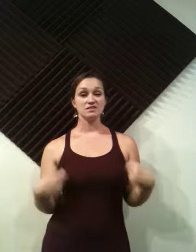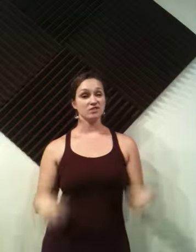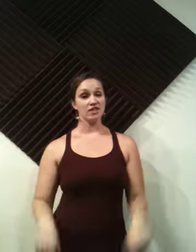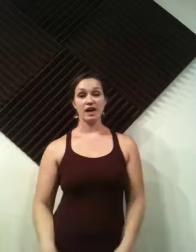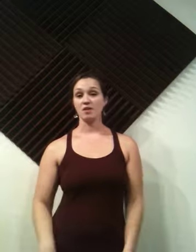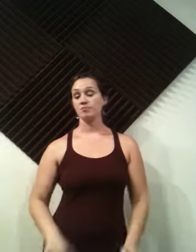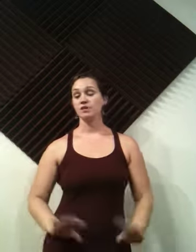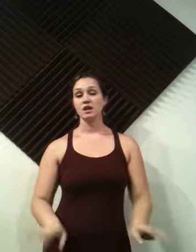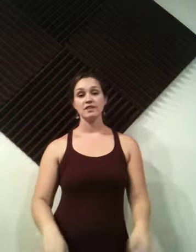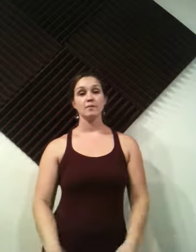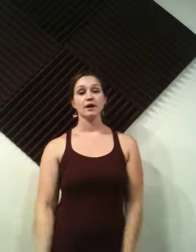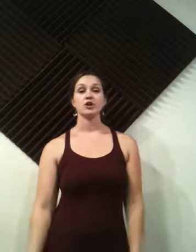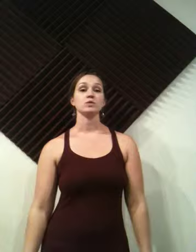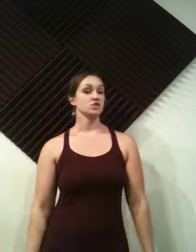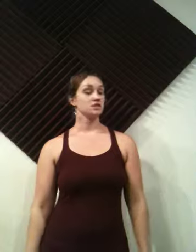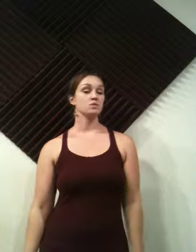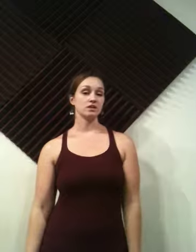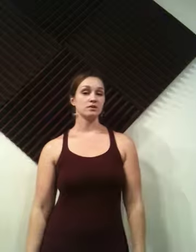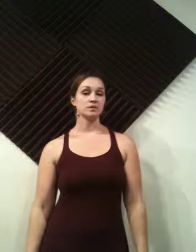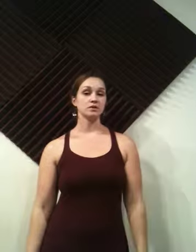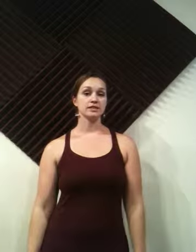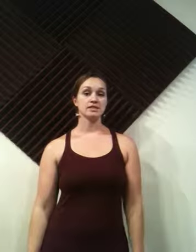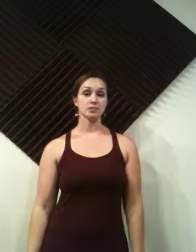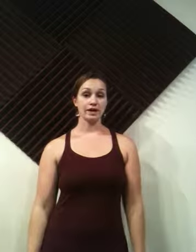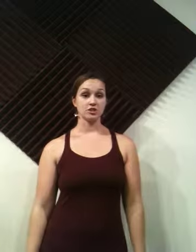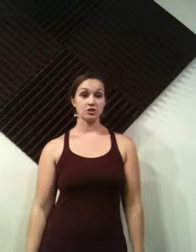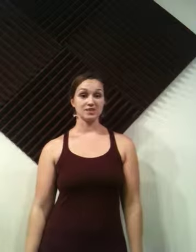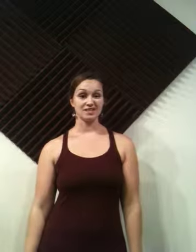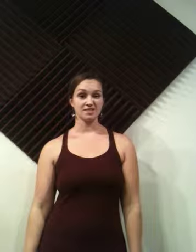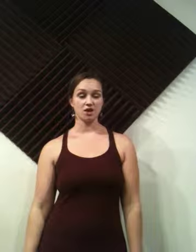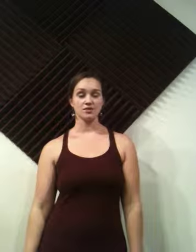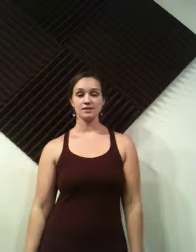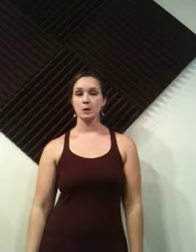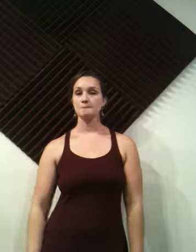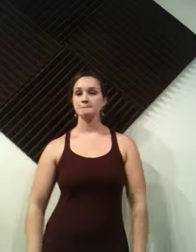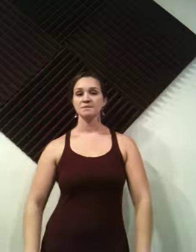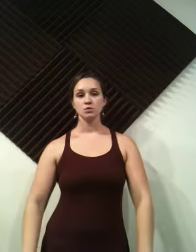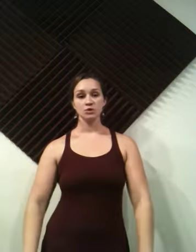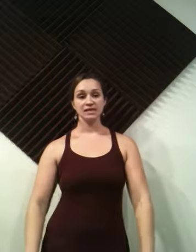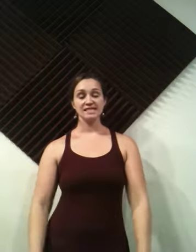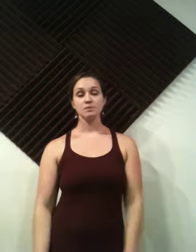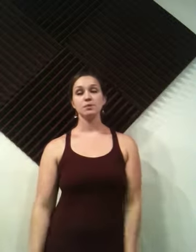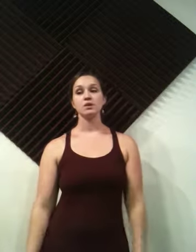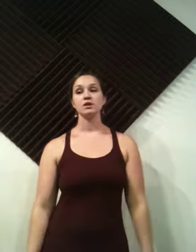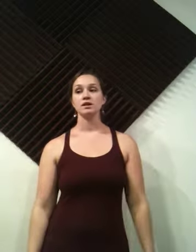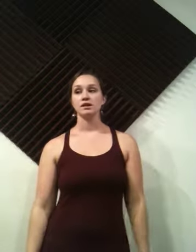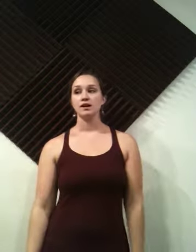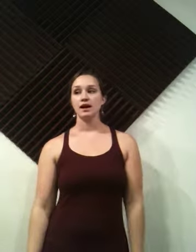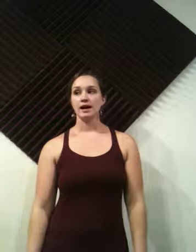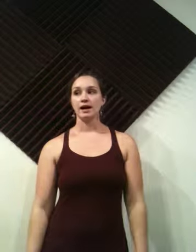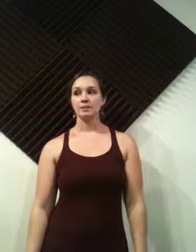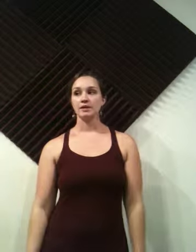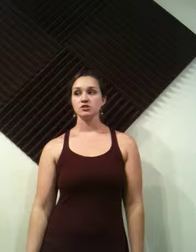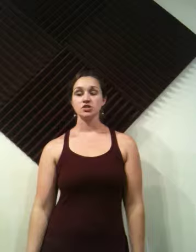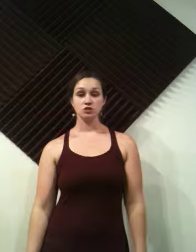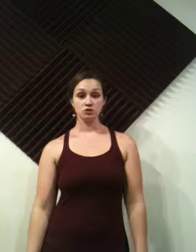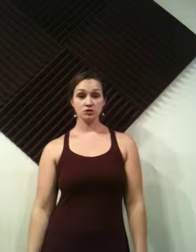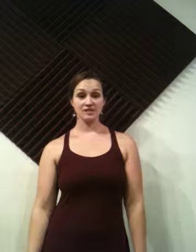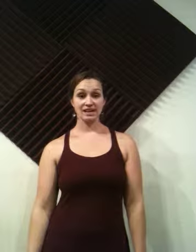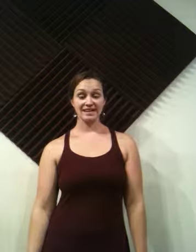for them, the better, which is one of the big reasons why I chose this song. So, really simple. Two new